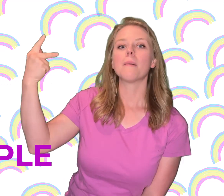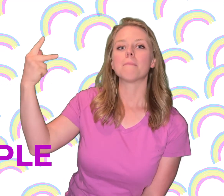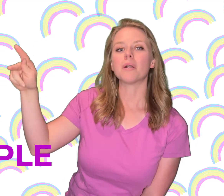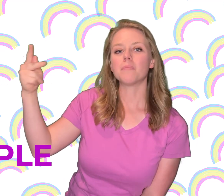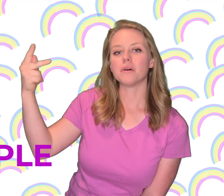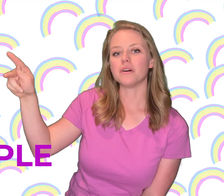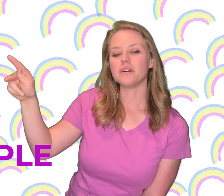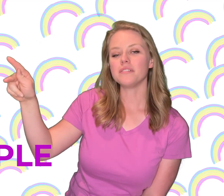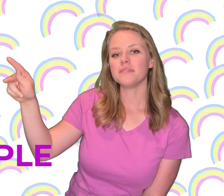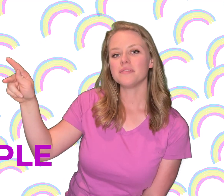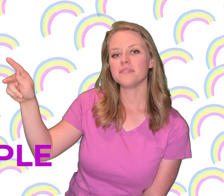purple,